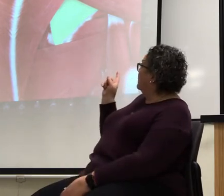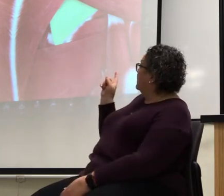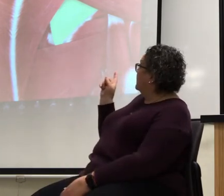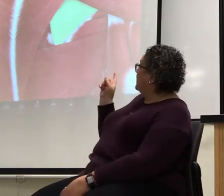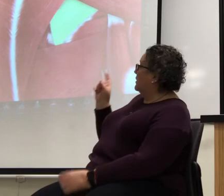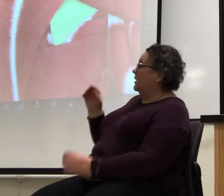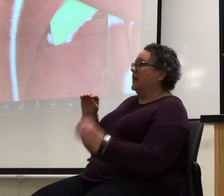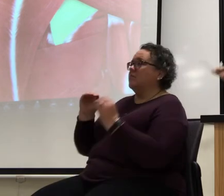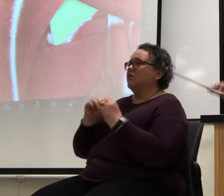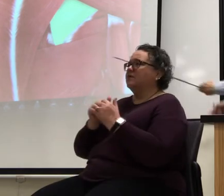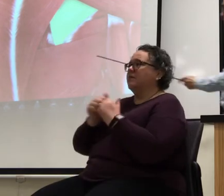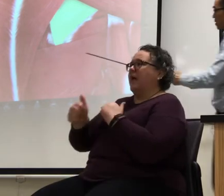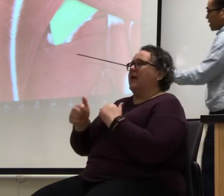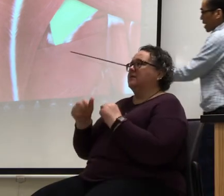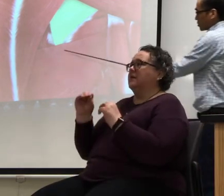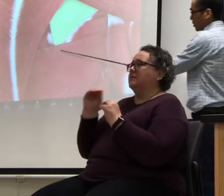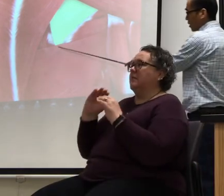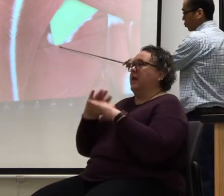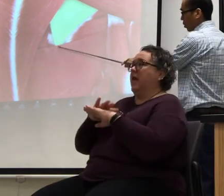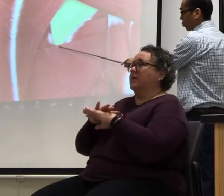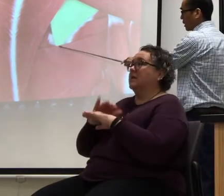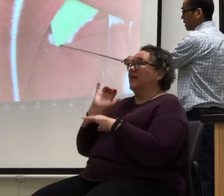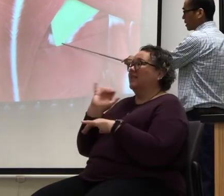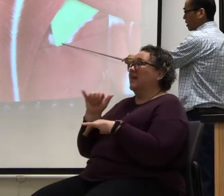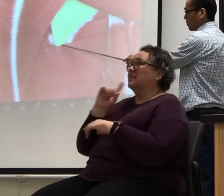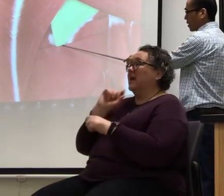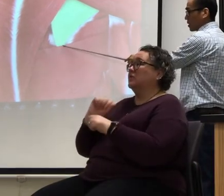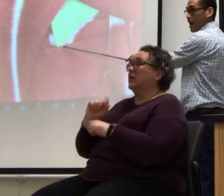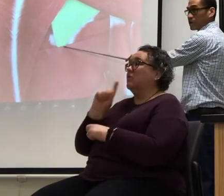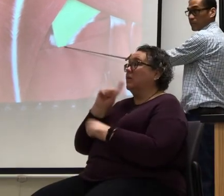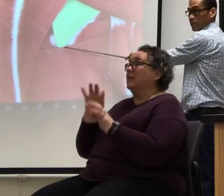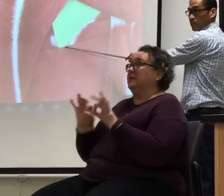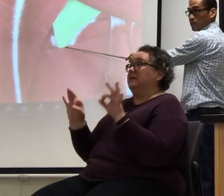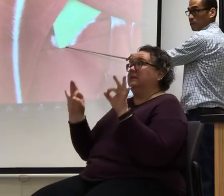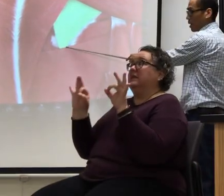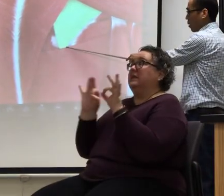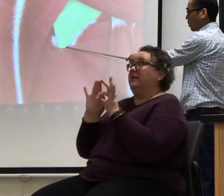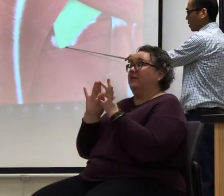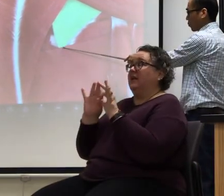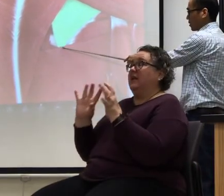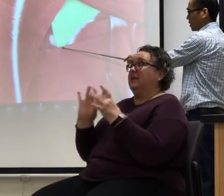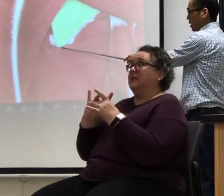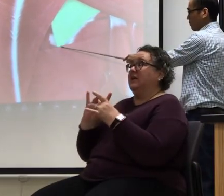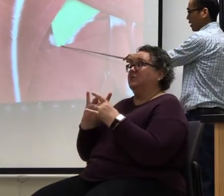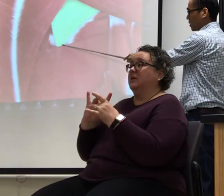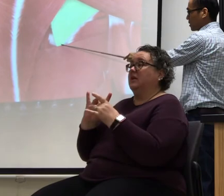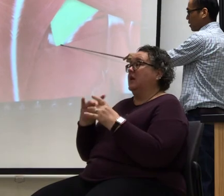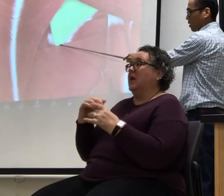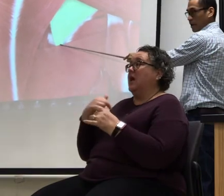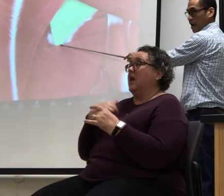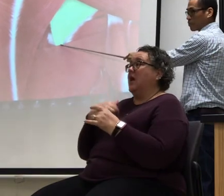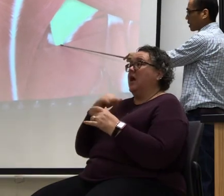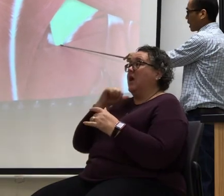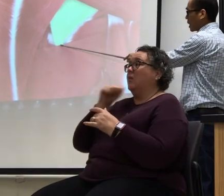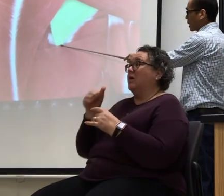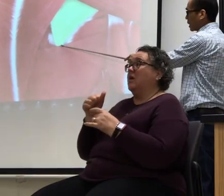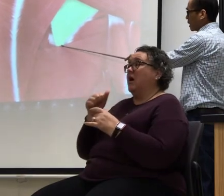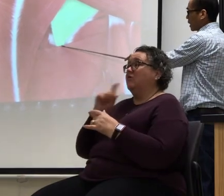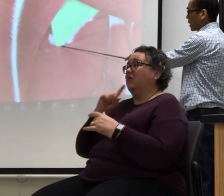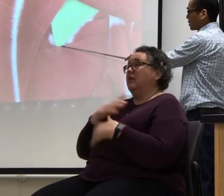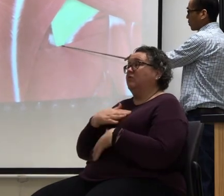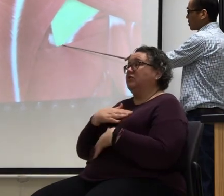moves past it right here? This is actually a really significant attachment. Okay, I wouldn't appreciate it if I didn't see it on cadavers a